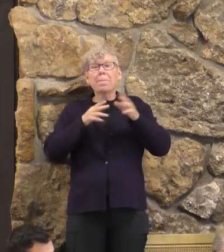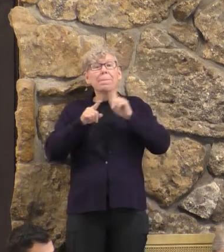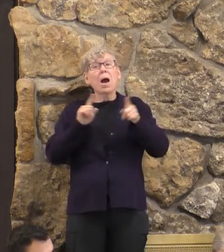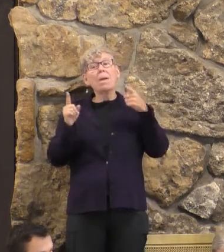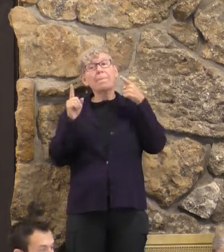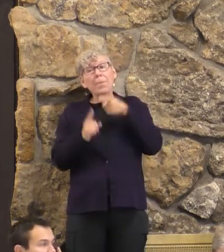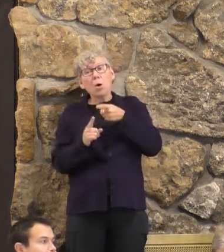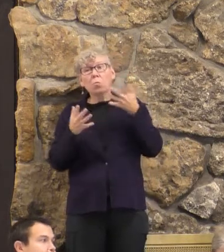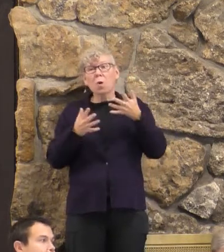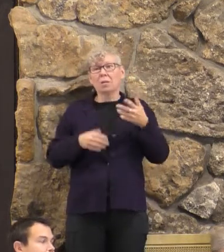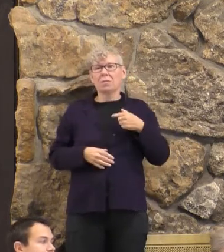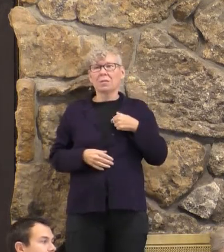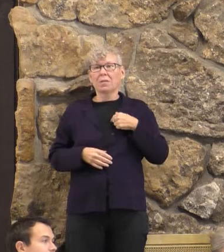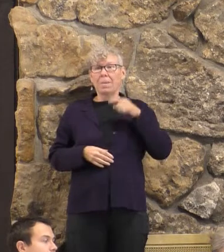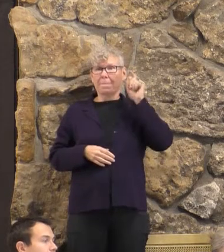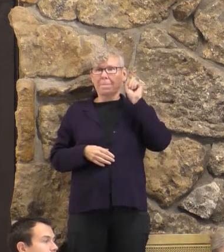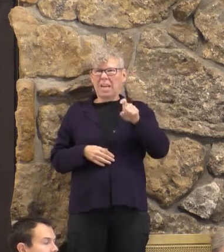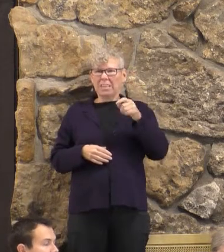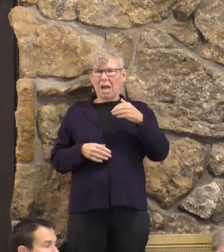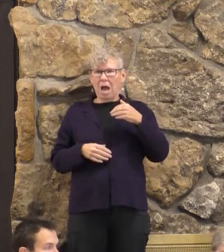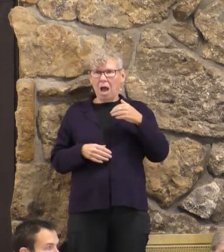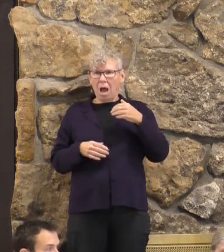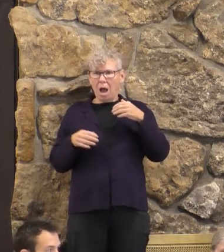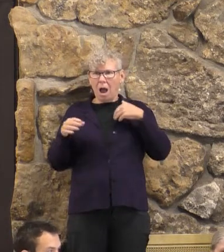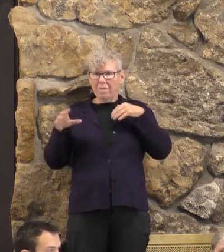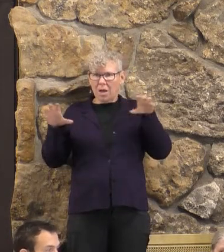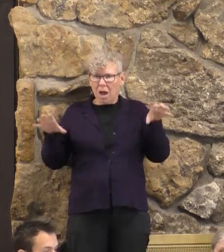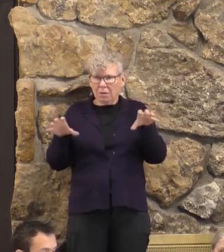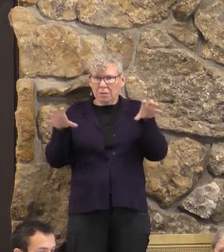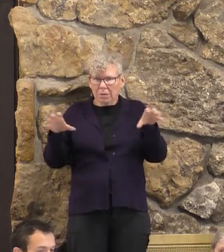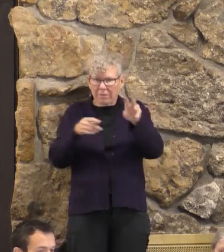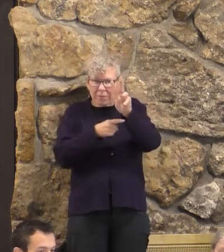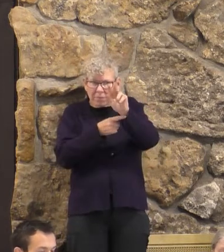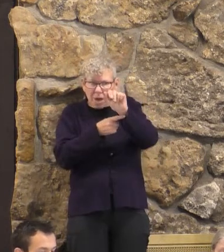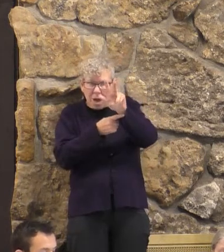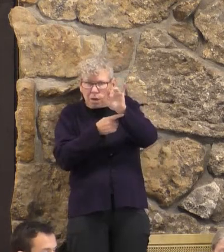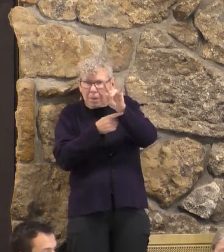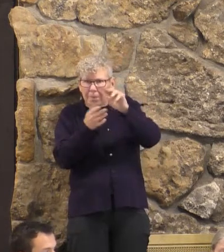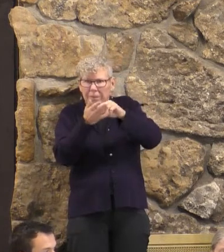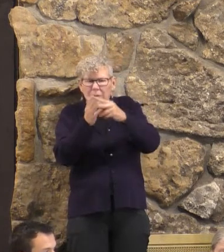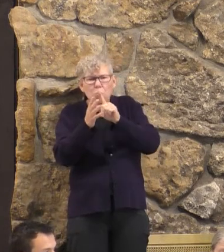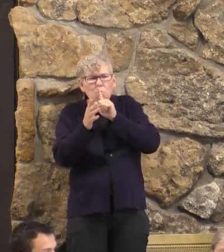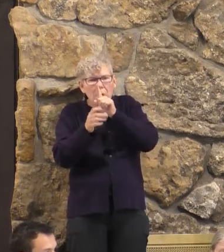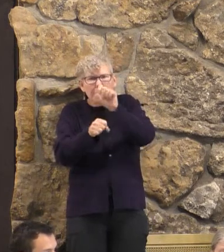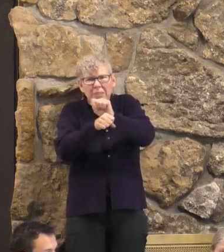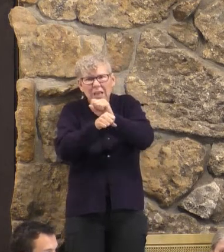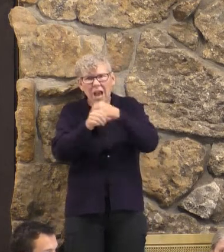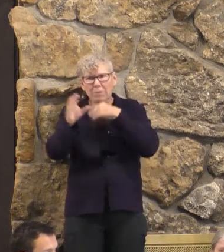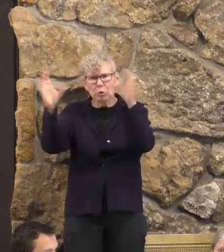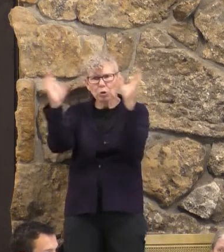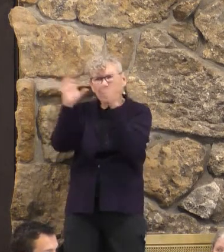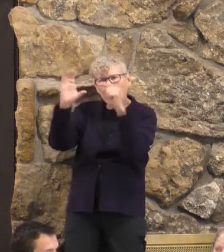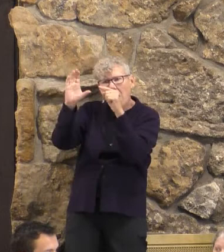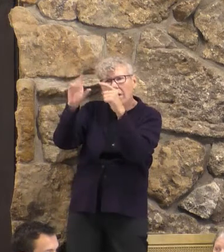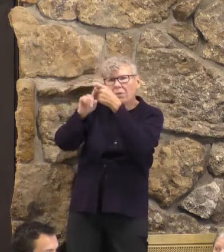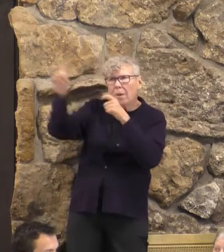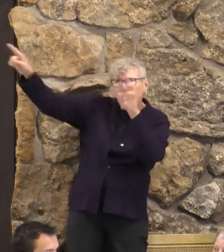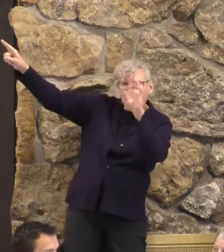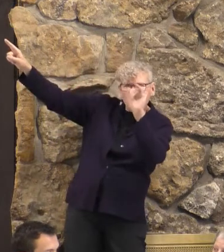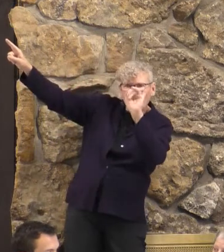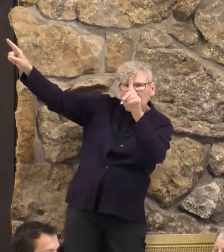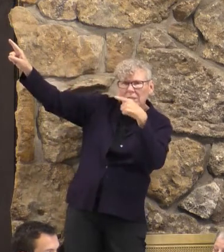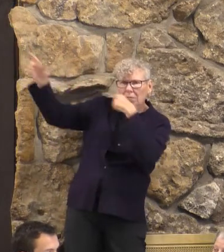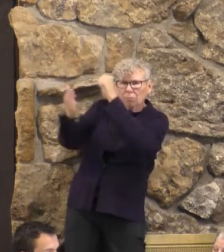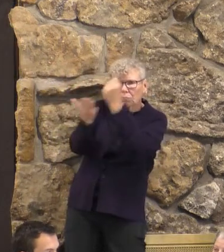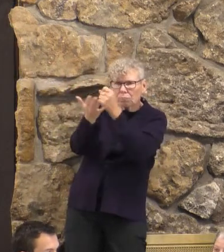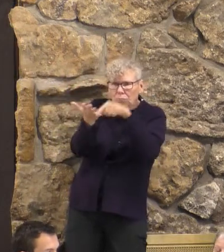active and valid certification from the Registry of Interpreters for the Deaf, and that interpreter has also got to be able to show the consumer his or